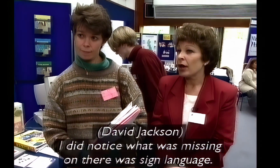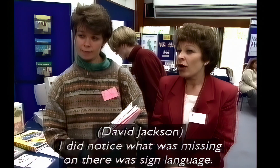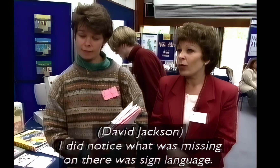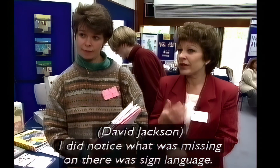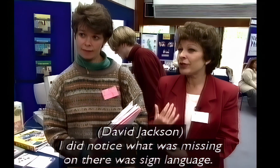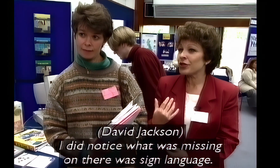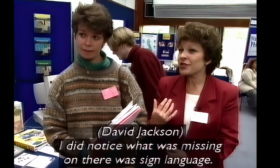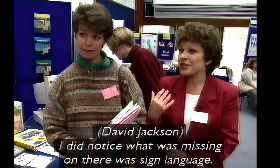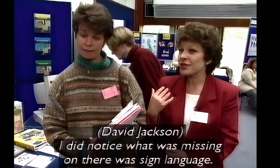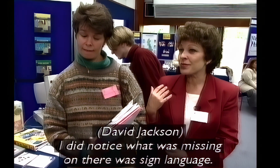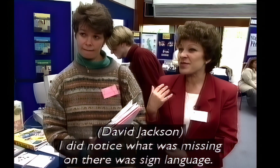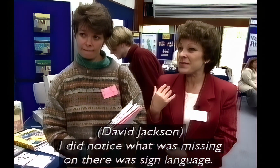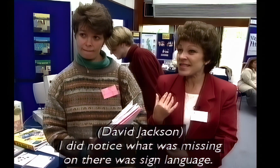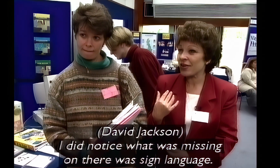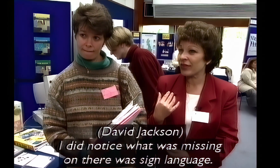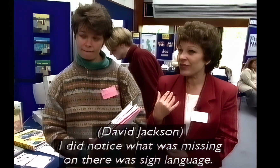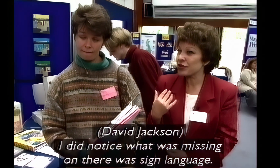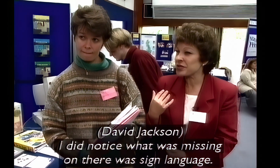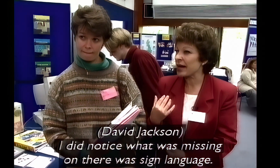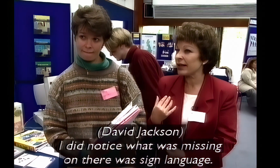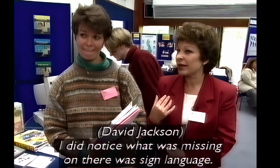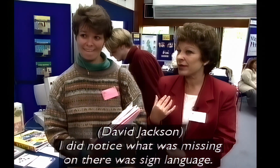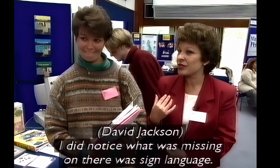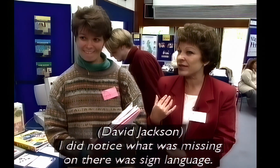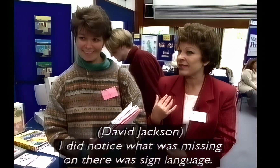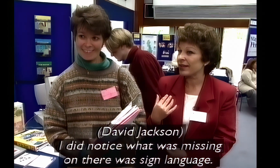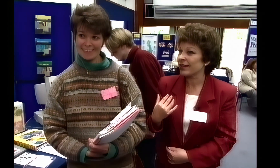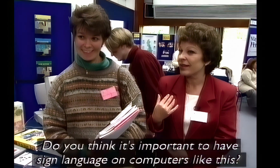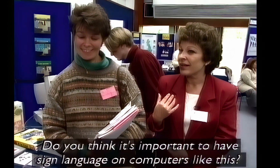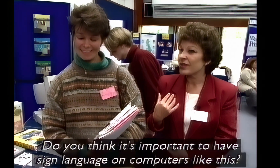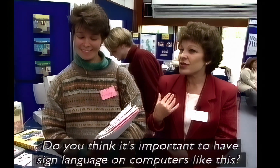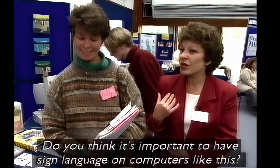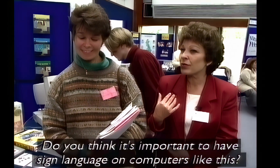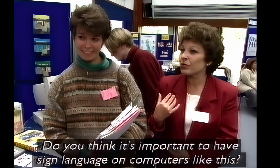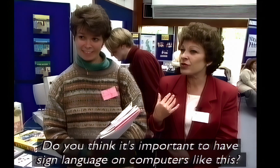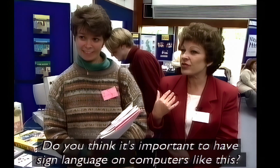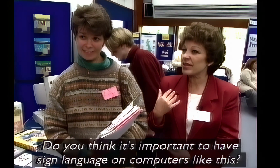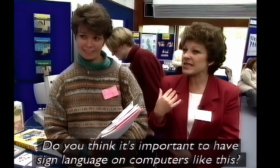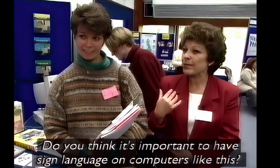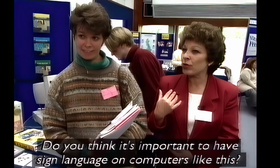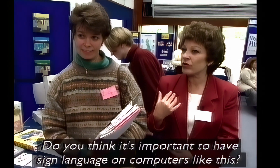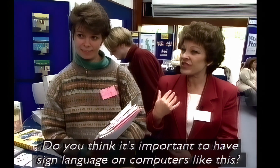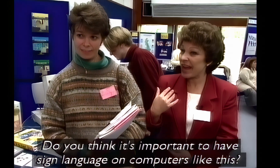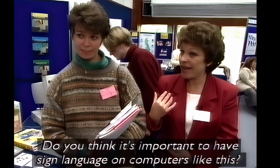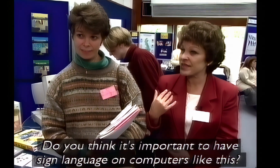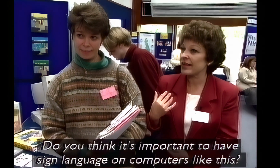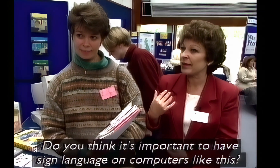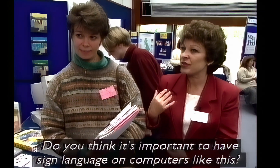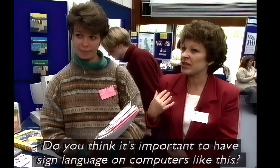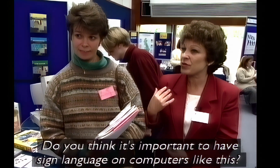What I did notice that was missing on there's no sign language or anything. Yeah. So do you think that's important to have sign language clips